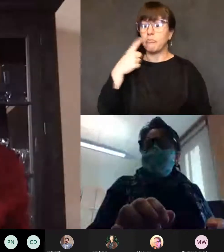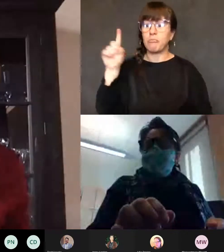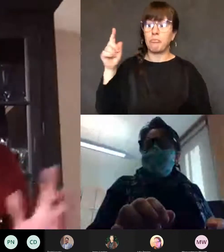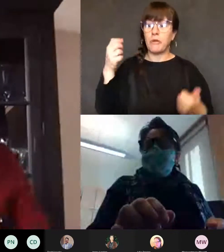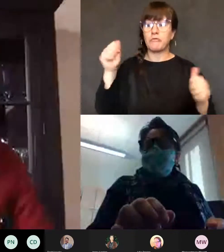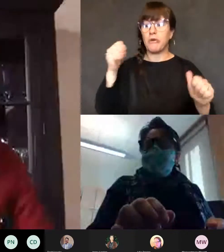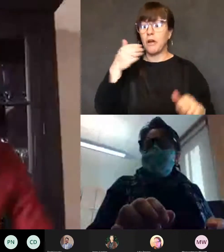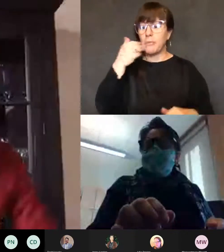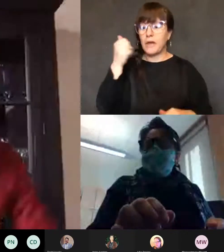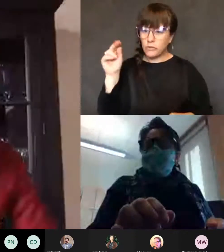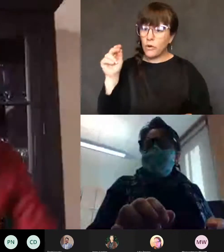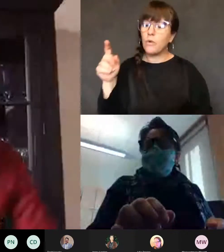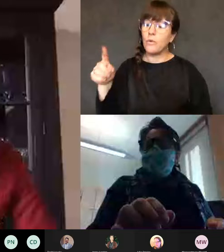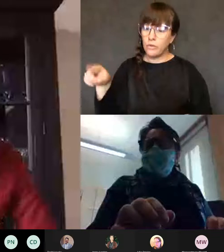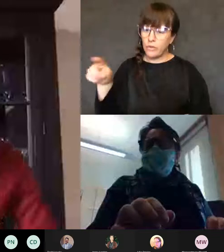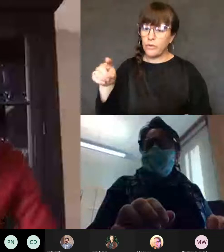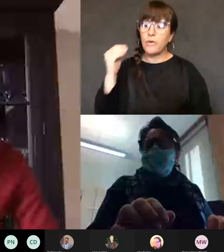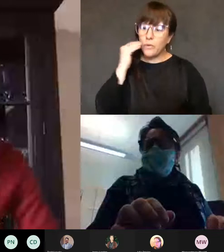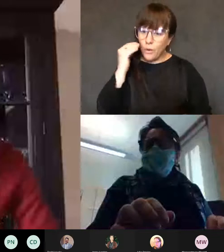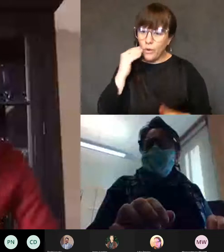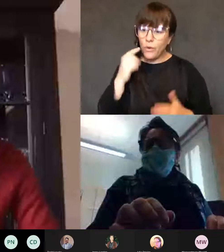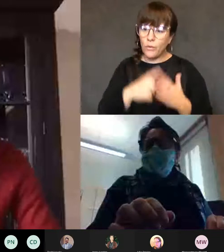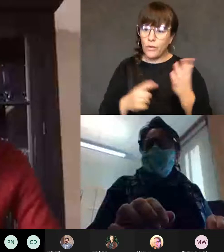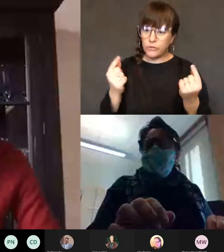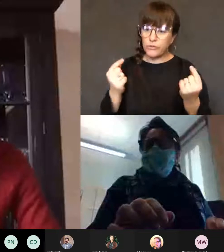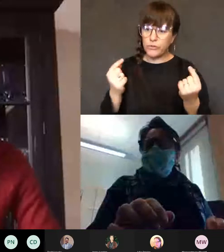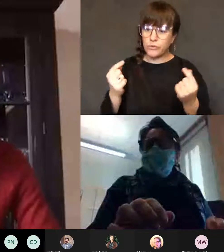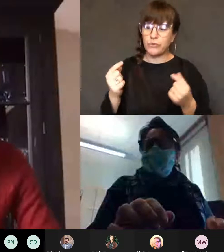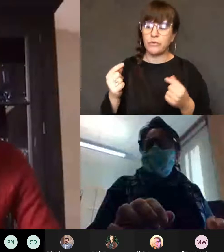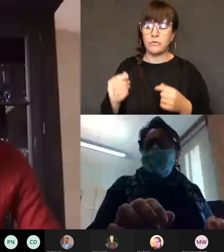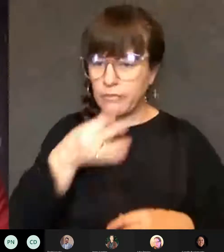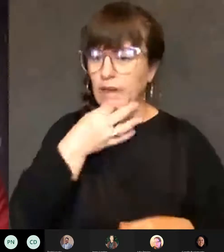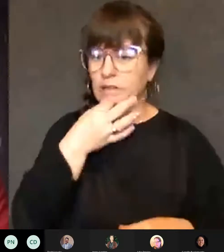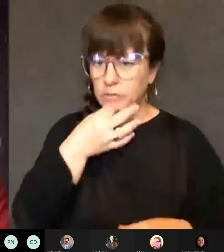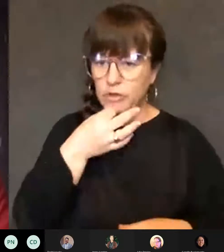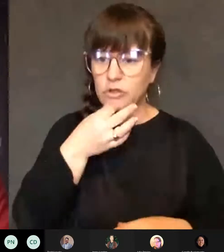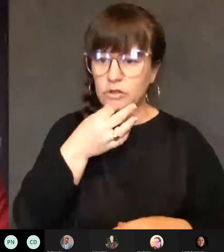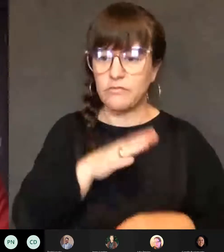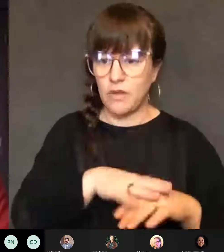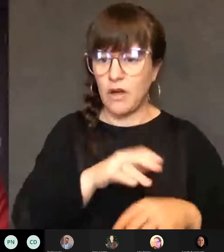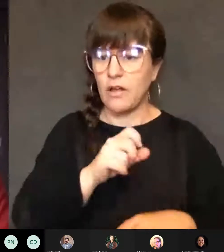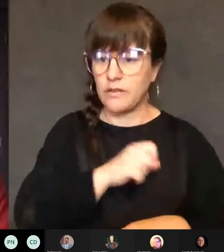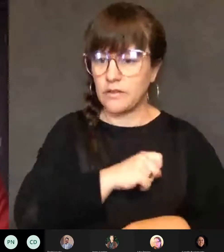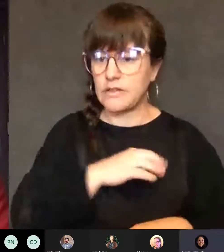out how we need to be taking care of this. But we've had true experts on our staff to help guide us.